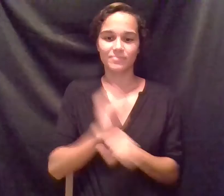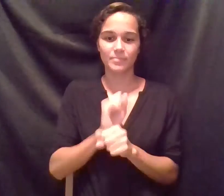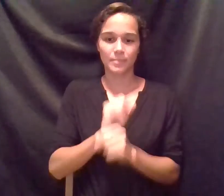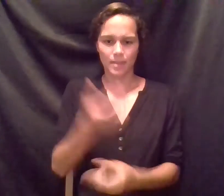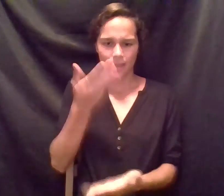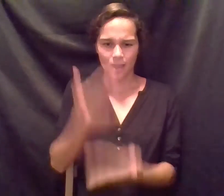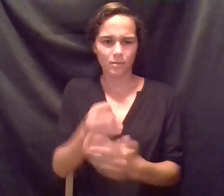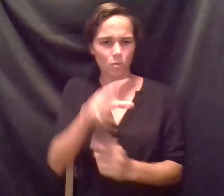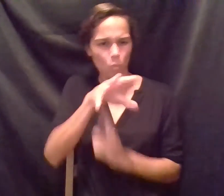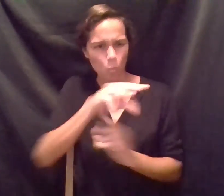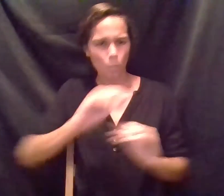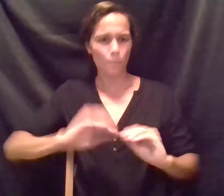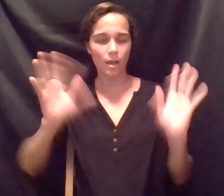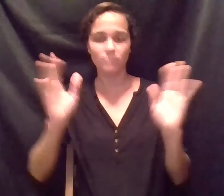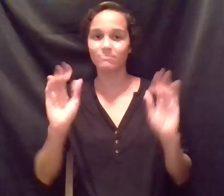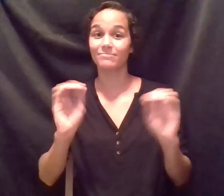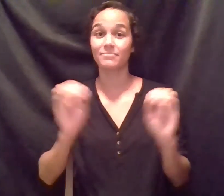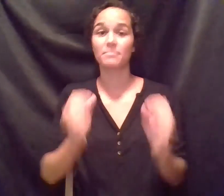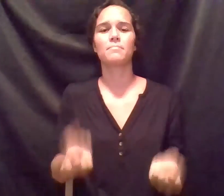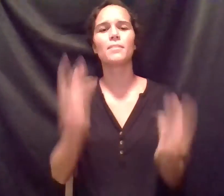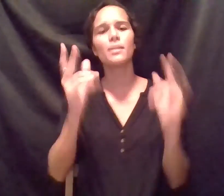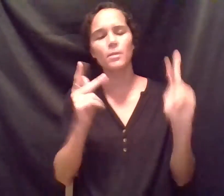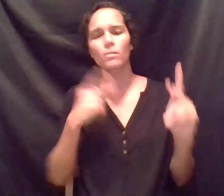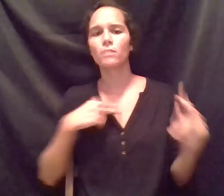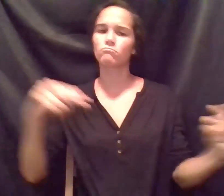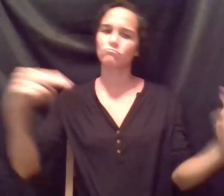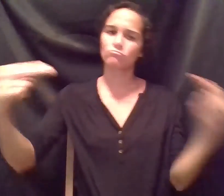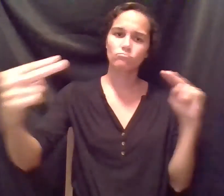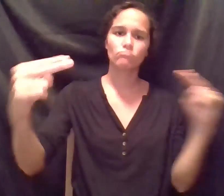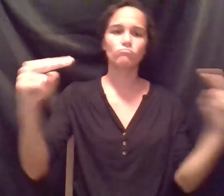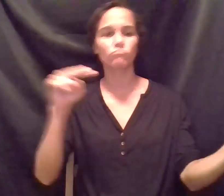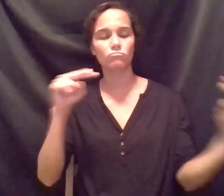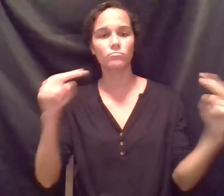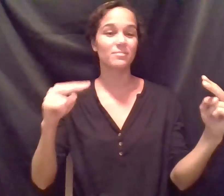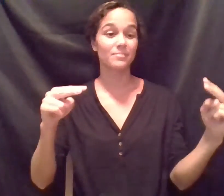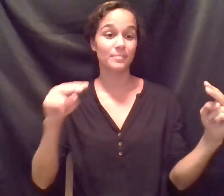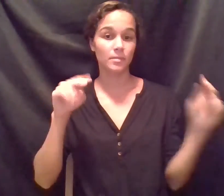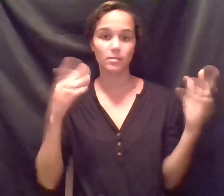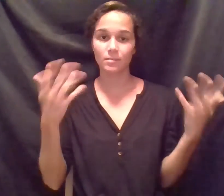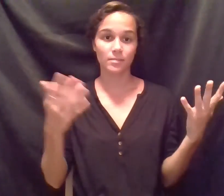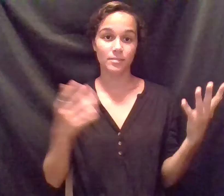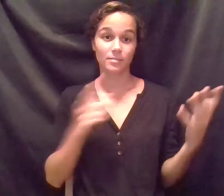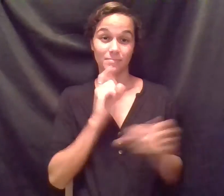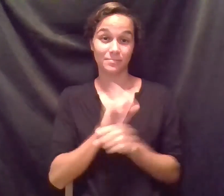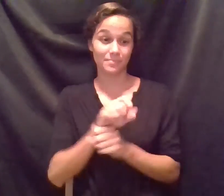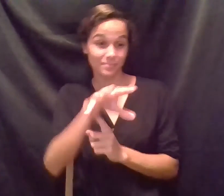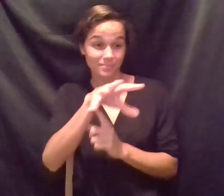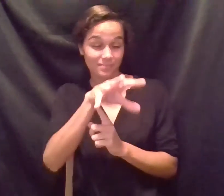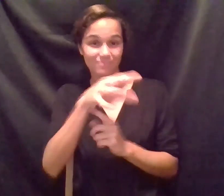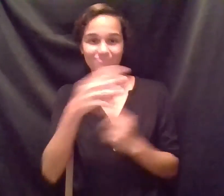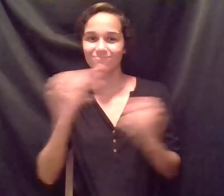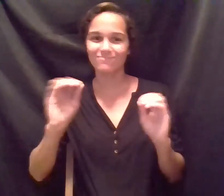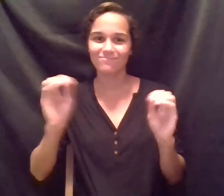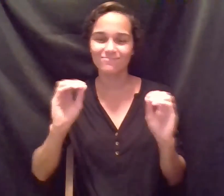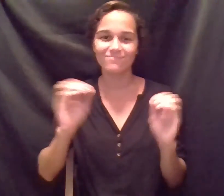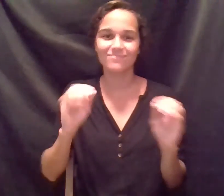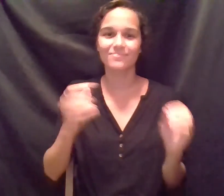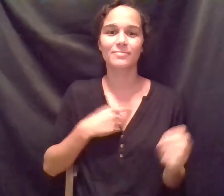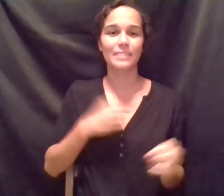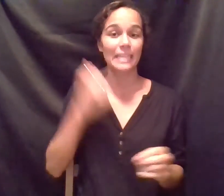There were lots of people around, and so if you see someone filming and you know they got that shot, film them. Step back. You can film the police and